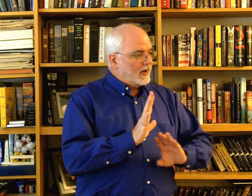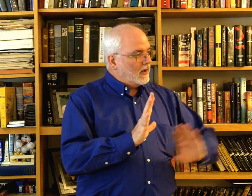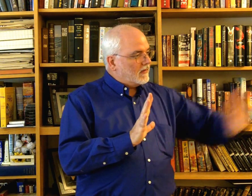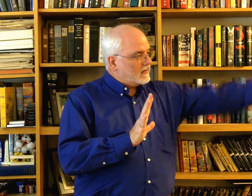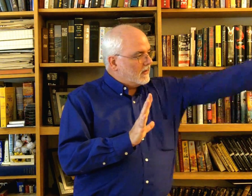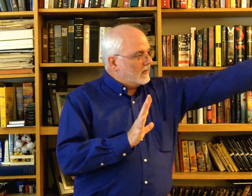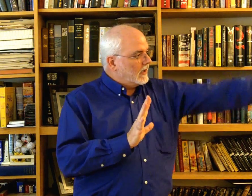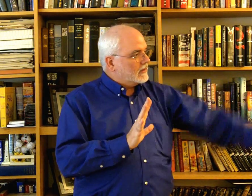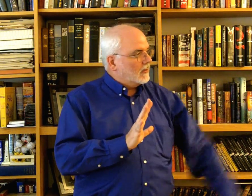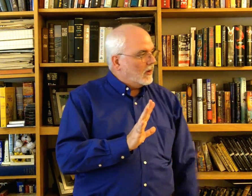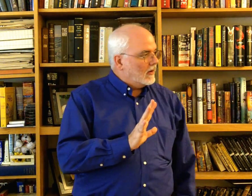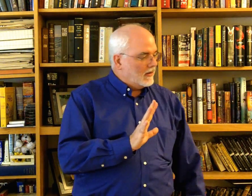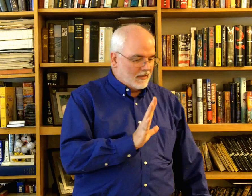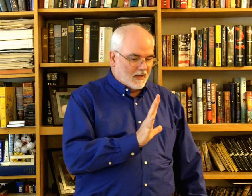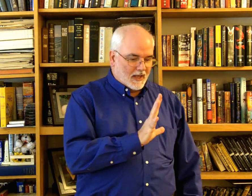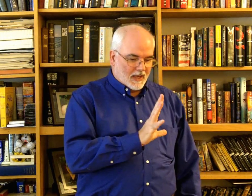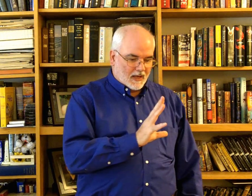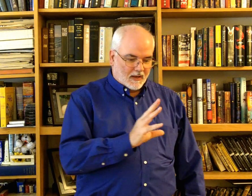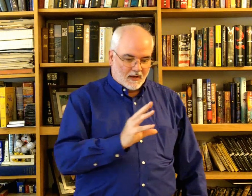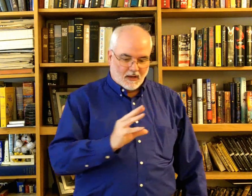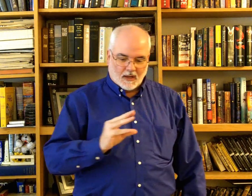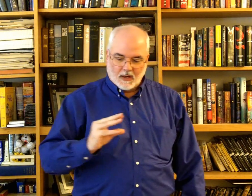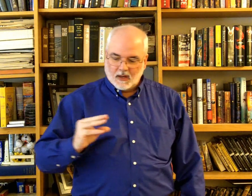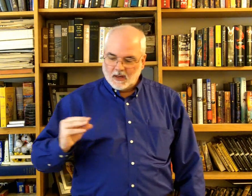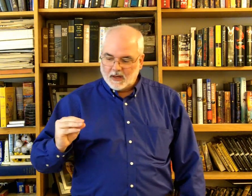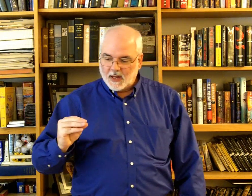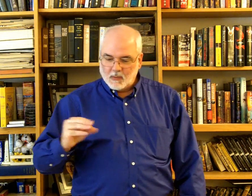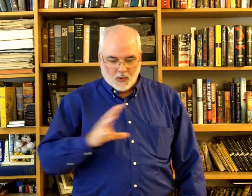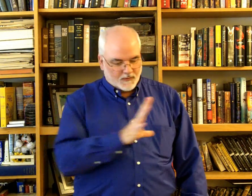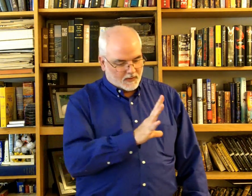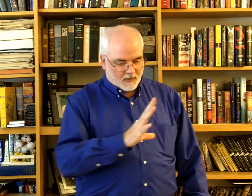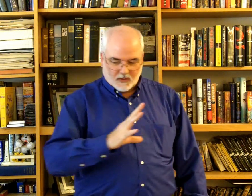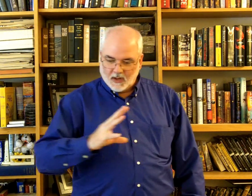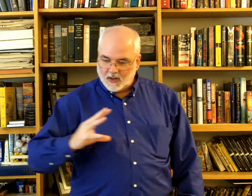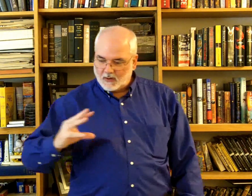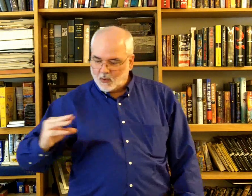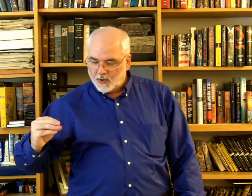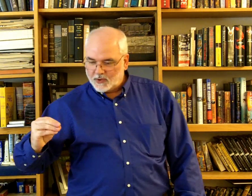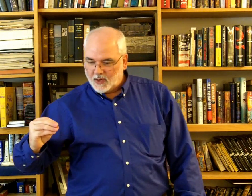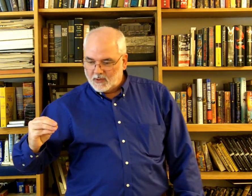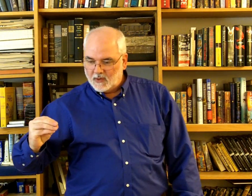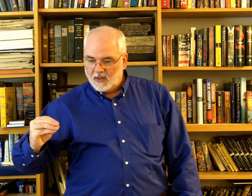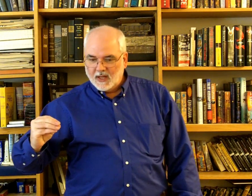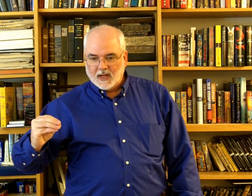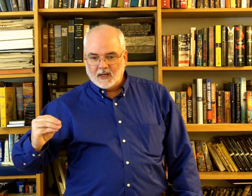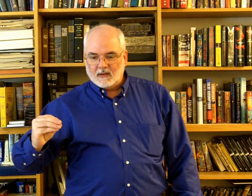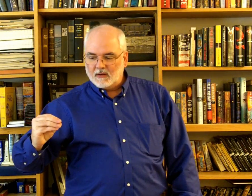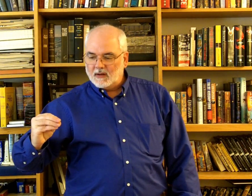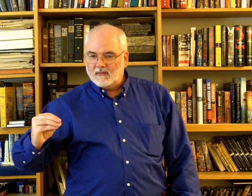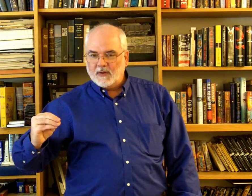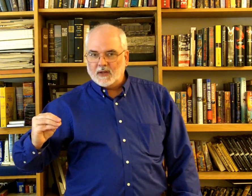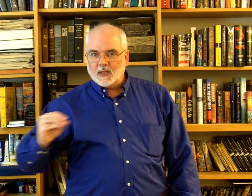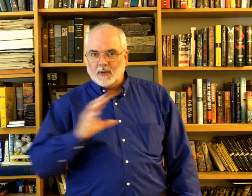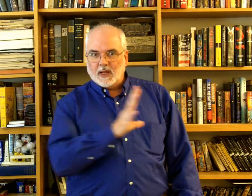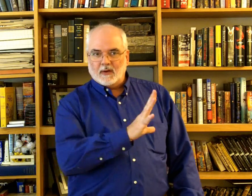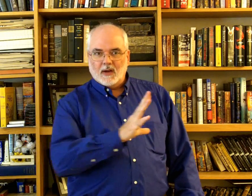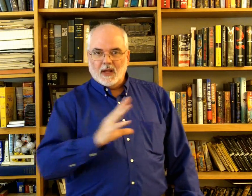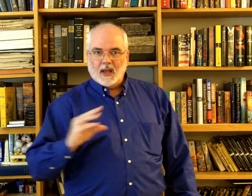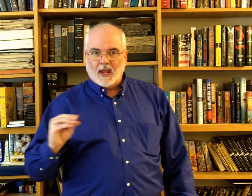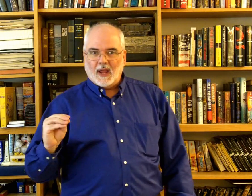off over there somewhere. And it kind of moves towards your elbow and fingers come together.